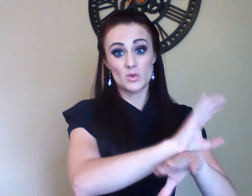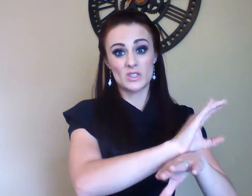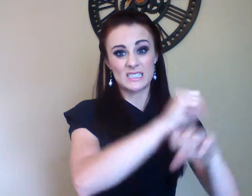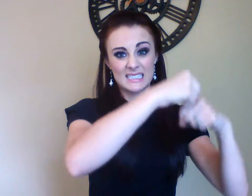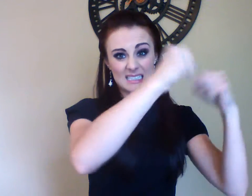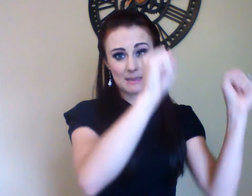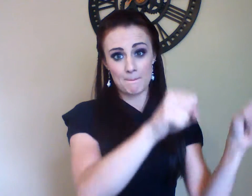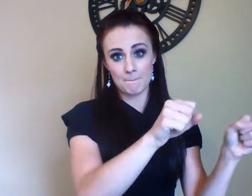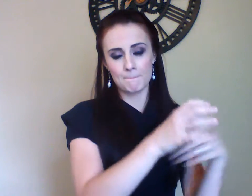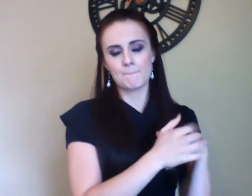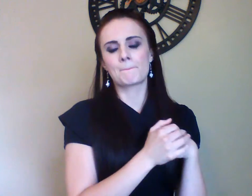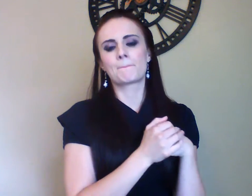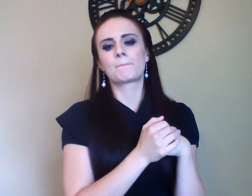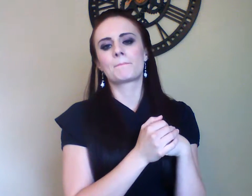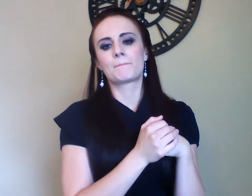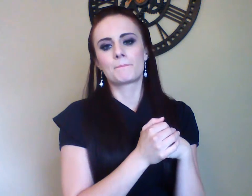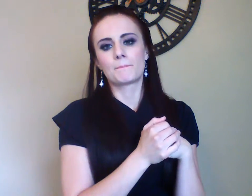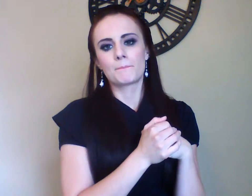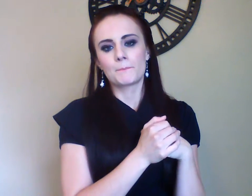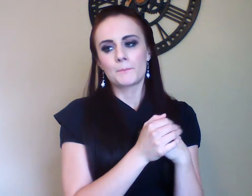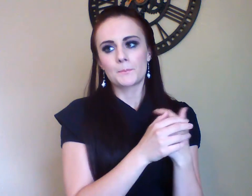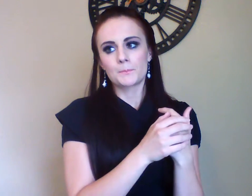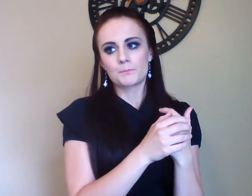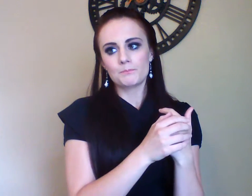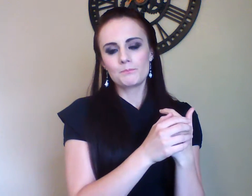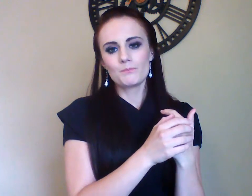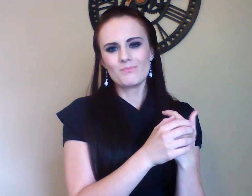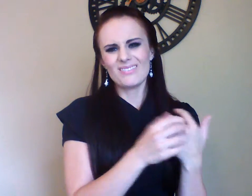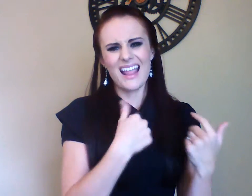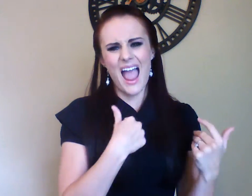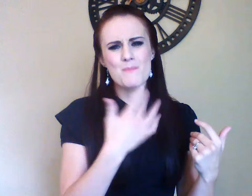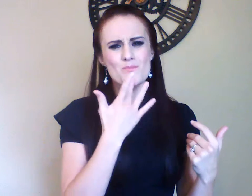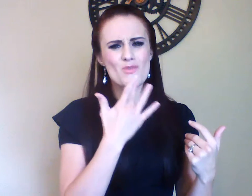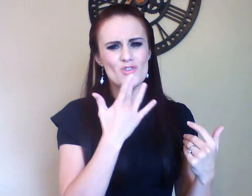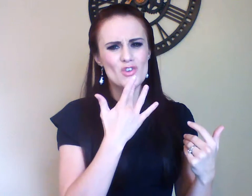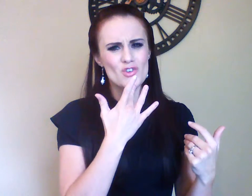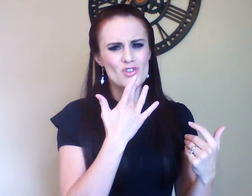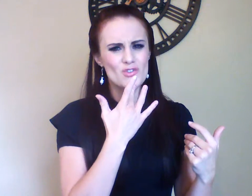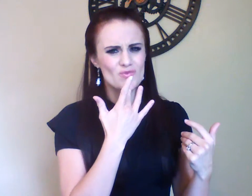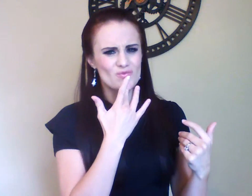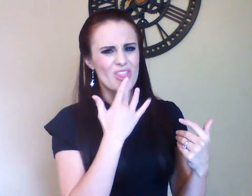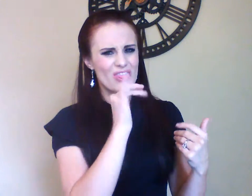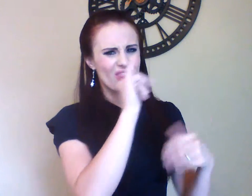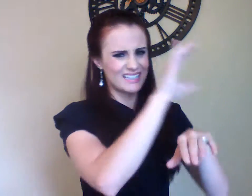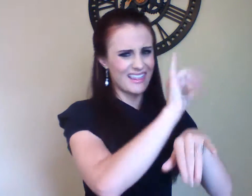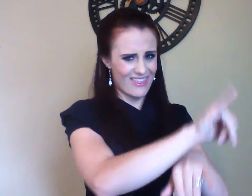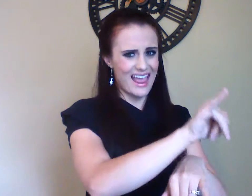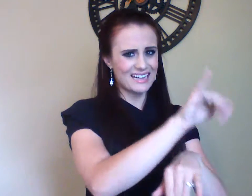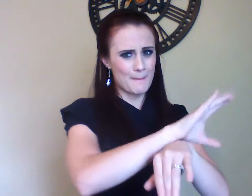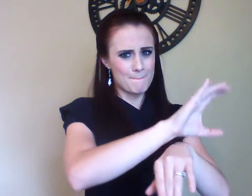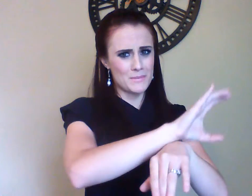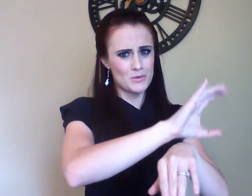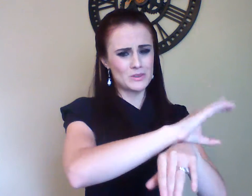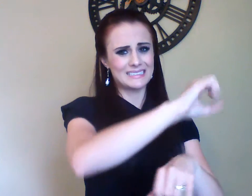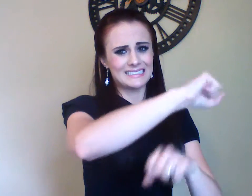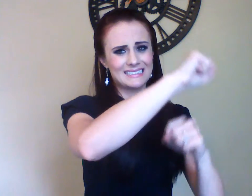like for them to actually go look in journals, newspapers, and magazines. Also, some of the information you get on the